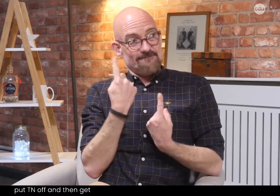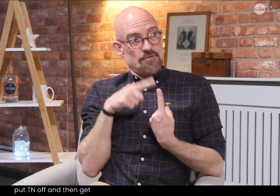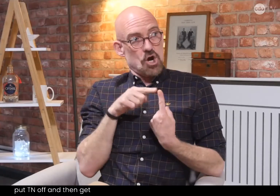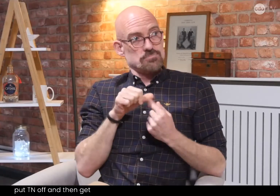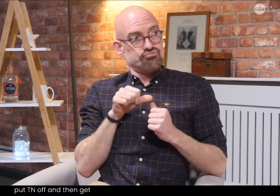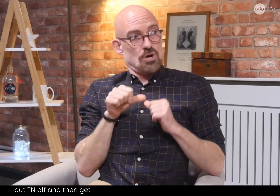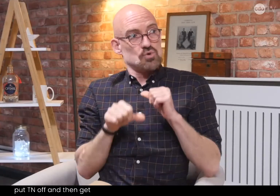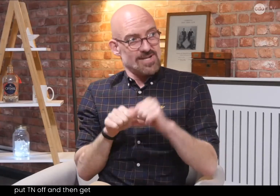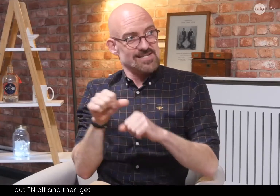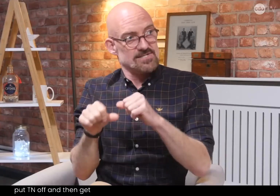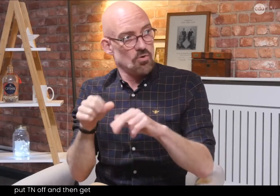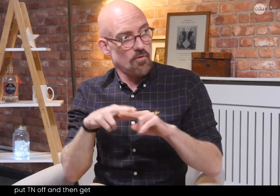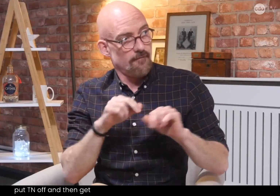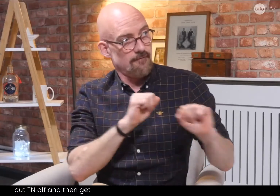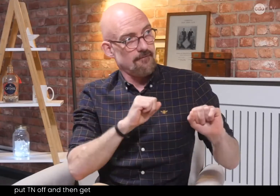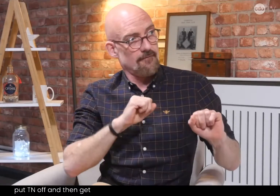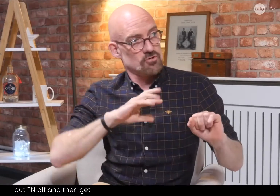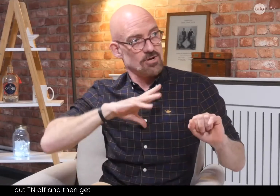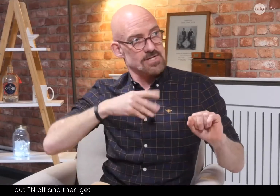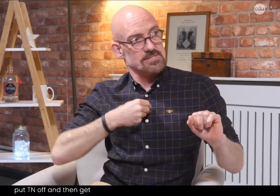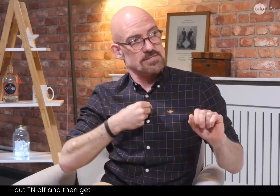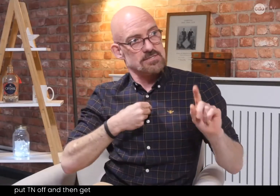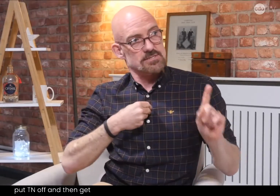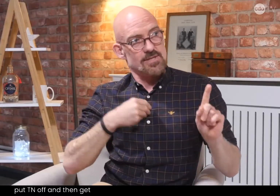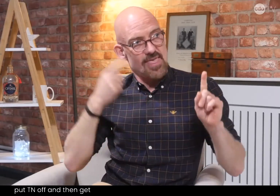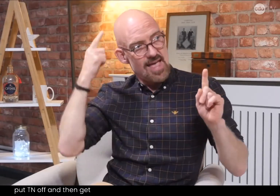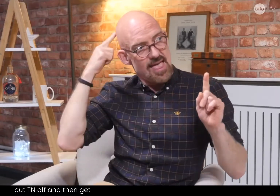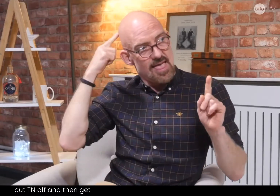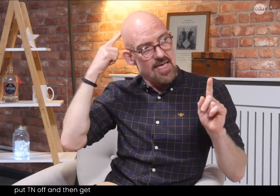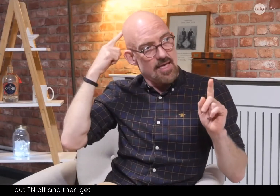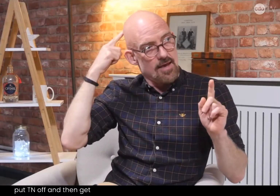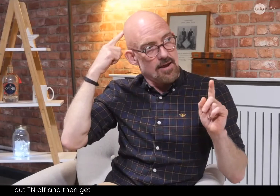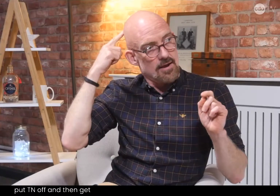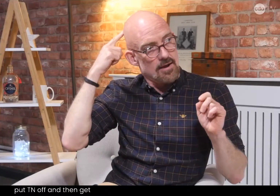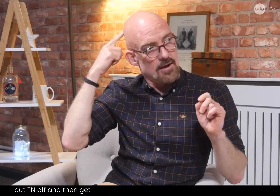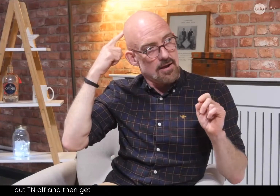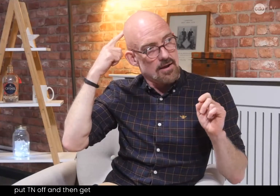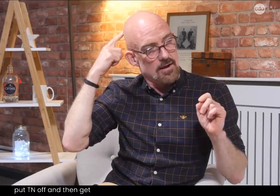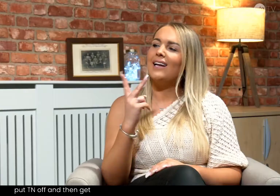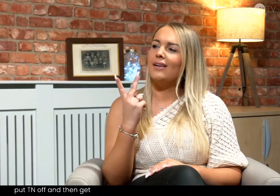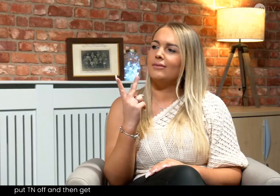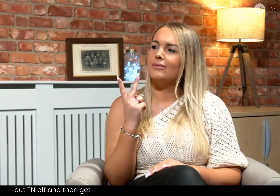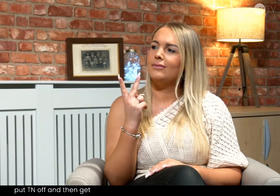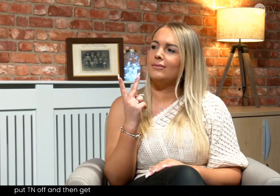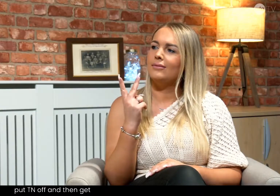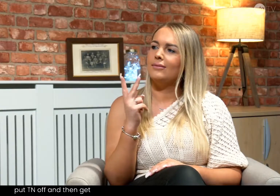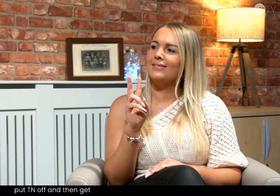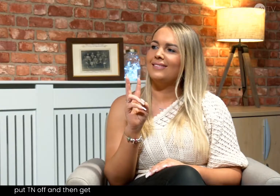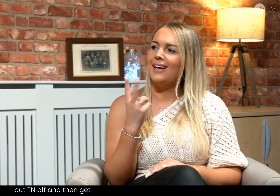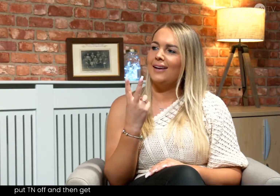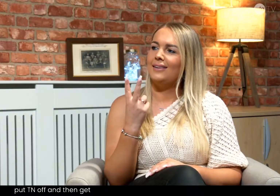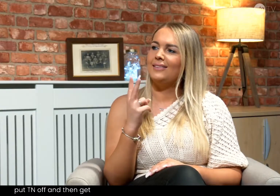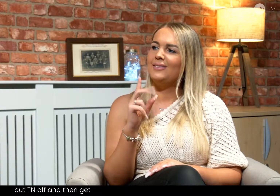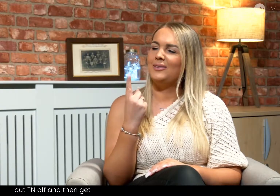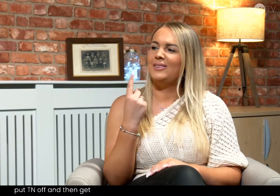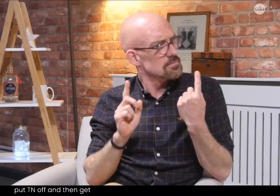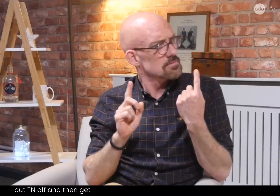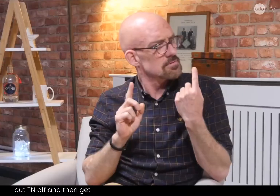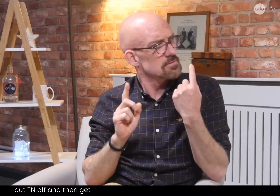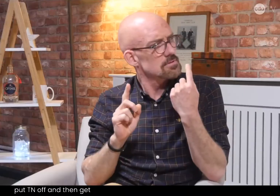And am I right at that time, that was the first process for you through the transgender stage, is that right? Oh no, that was